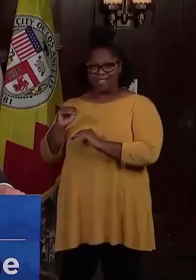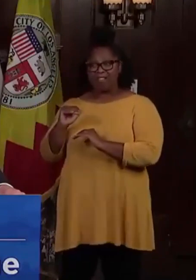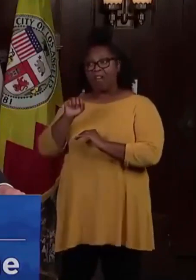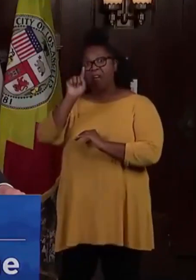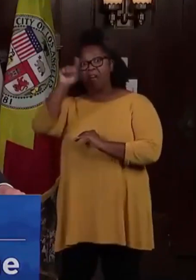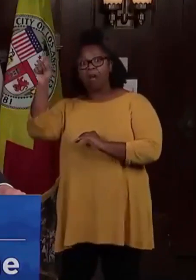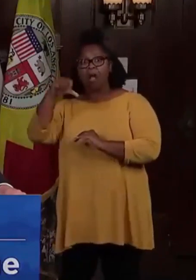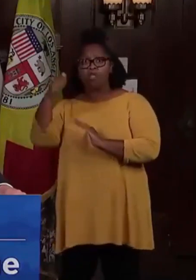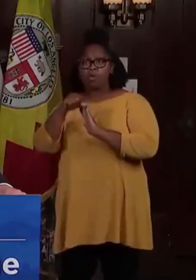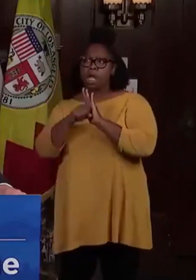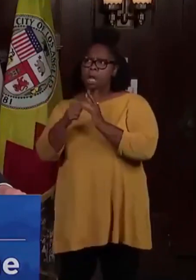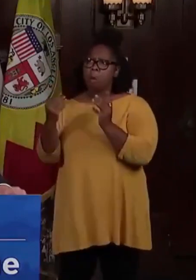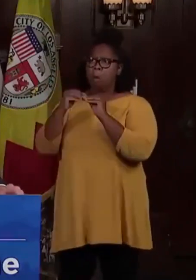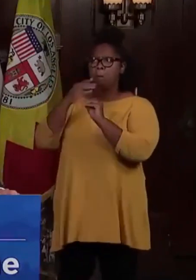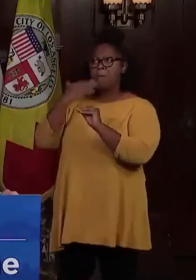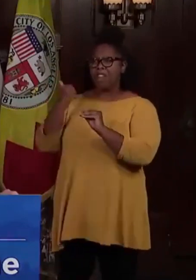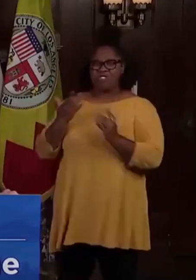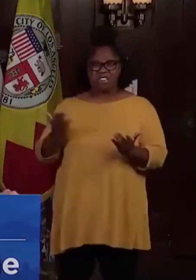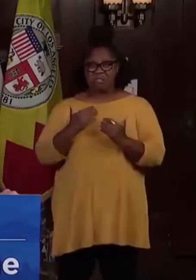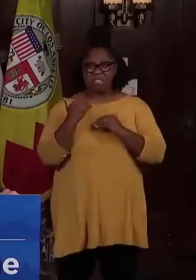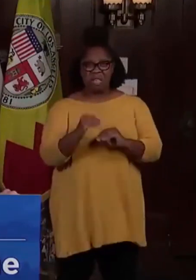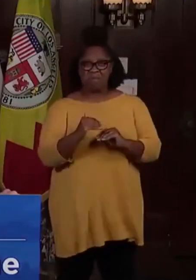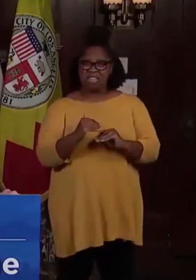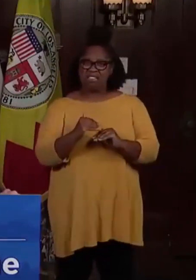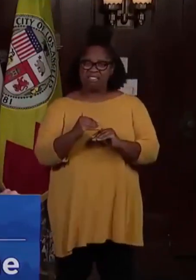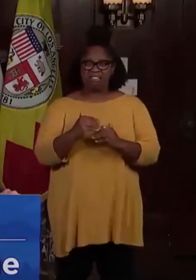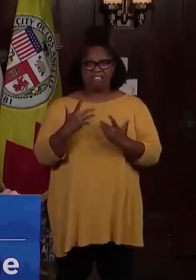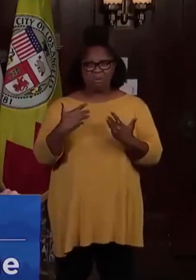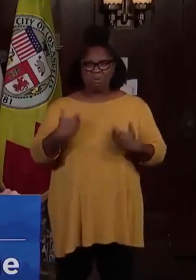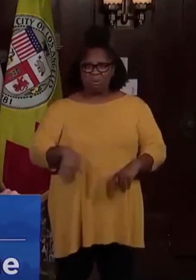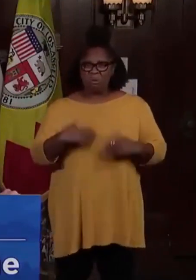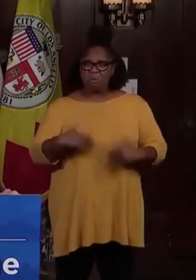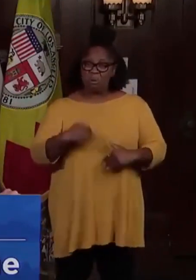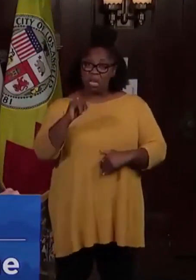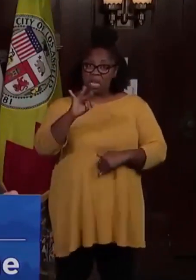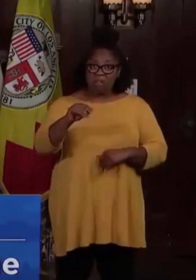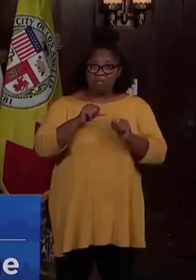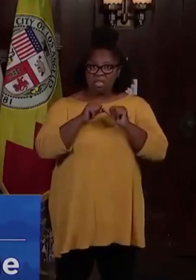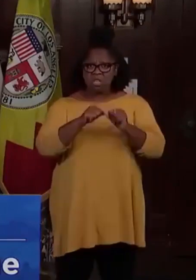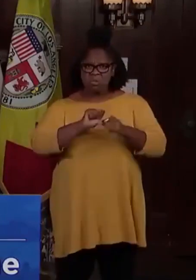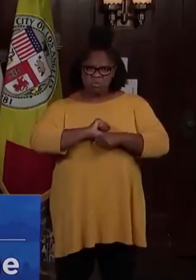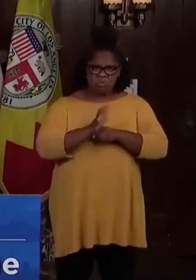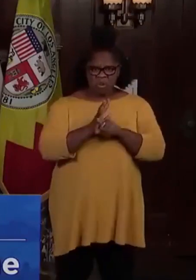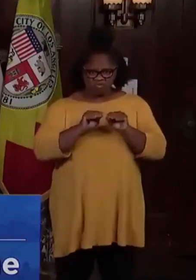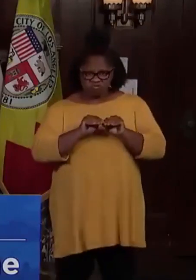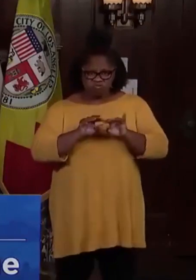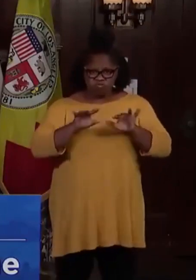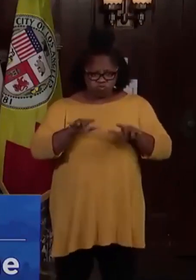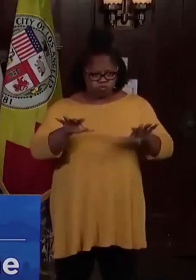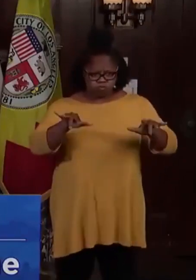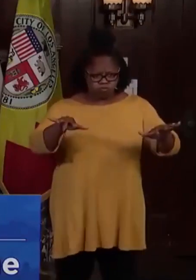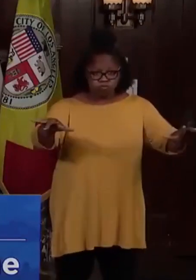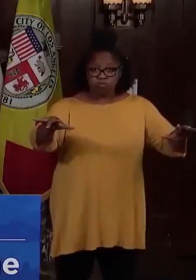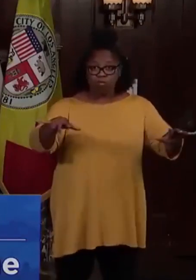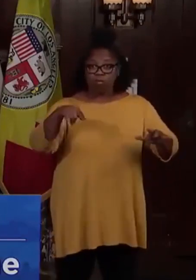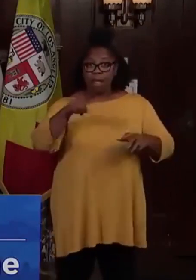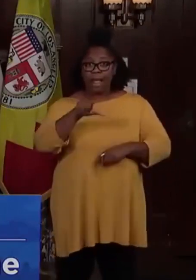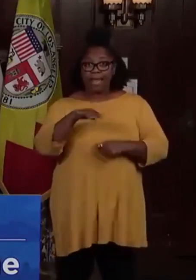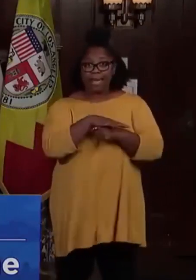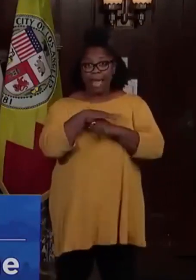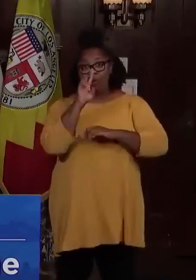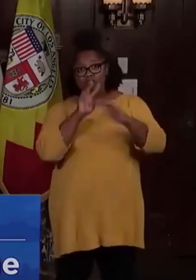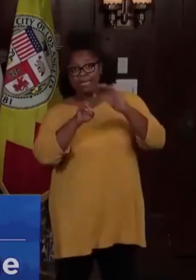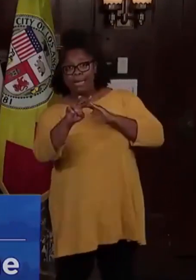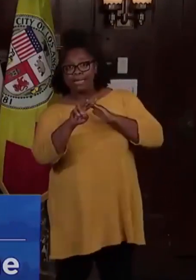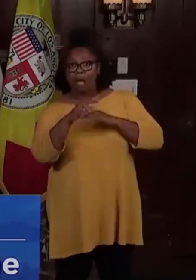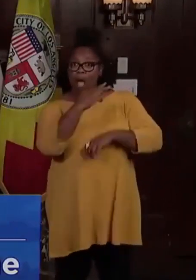continue on this pathway, if they continue to increase at the pace that we've seen, the county expects that we will run out of hospital beds here